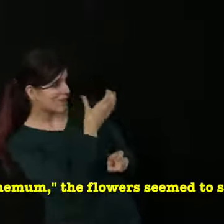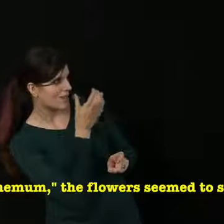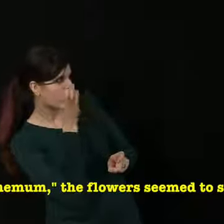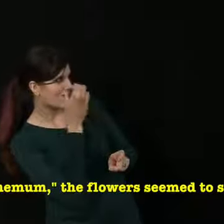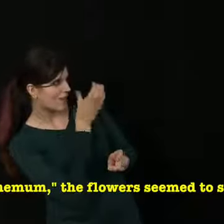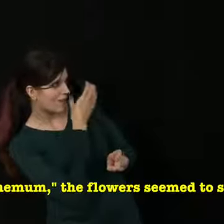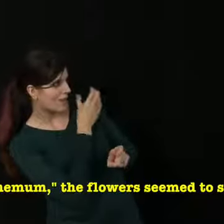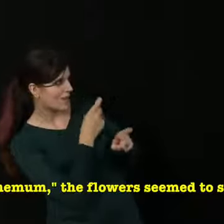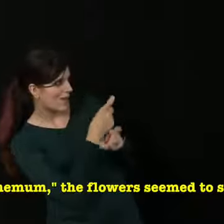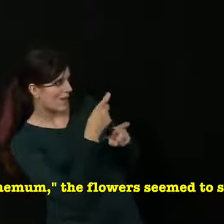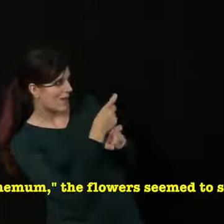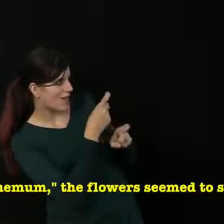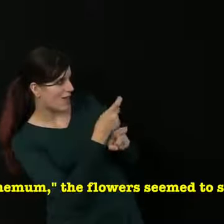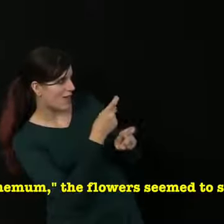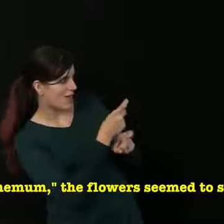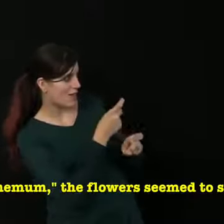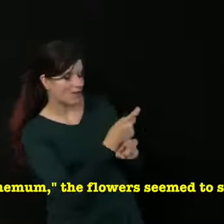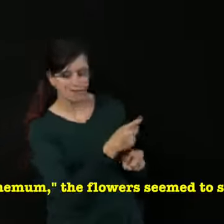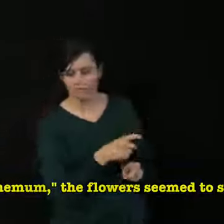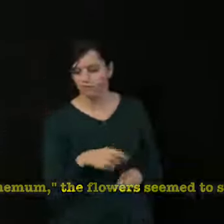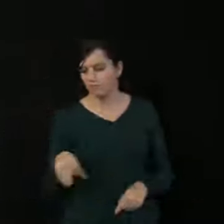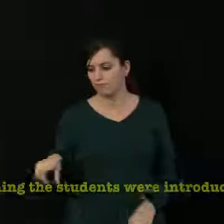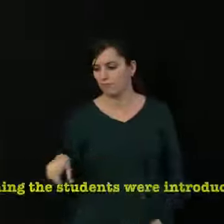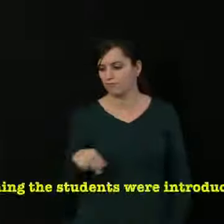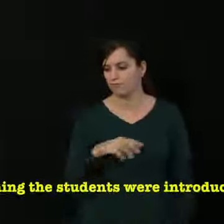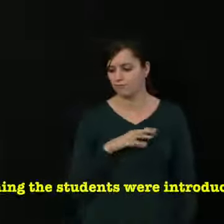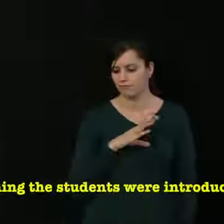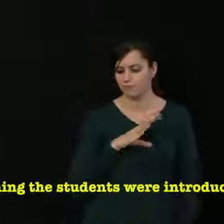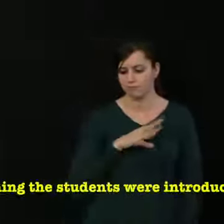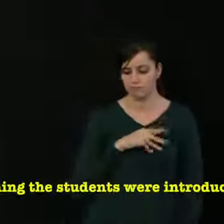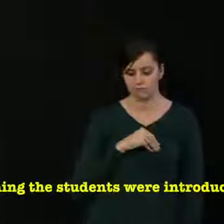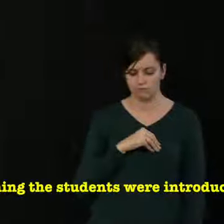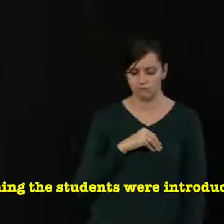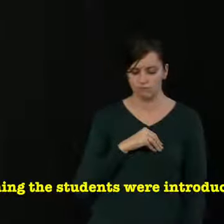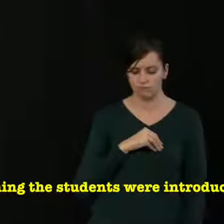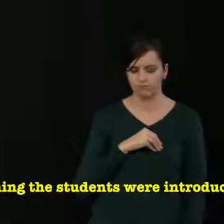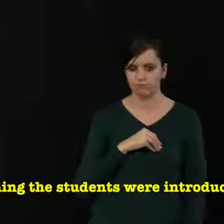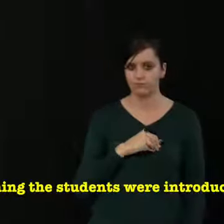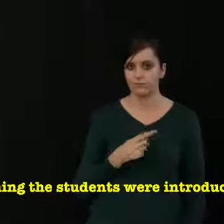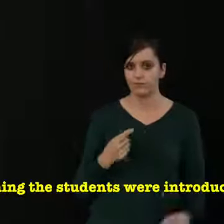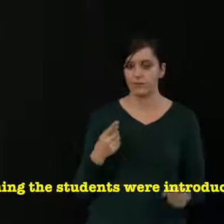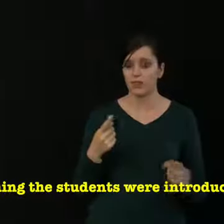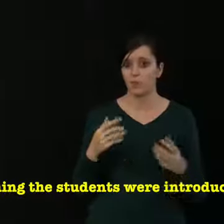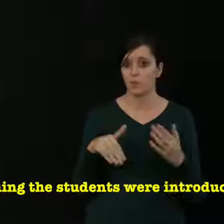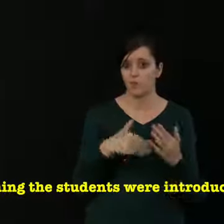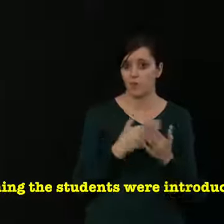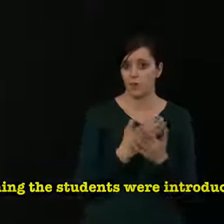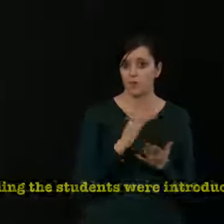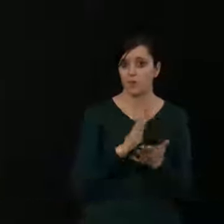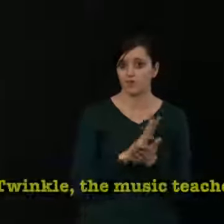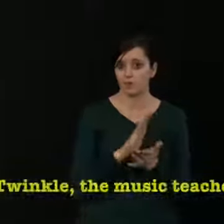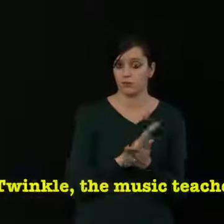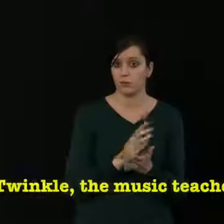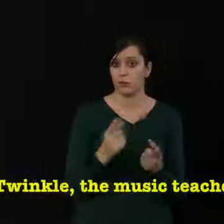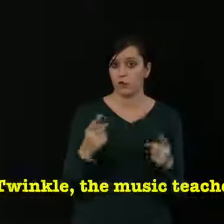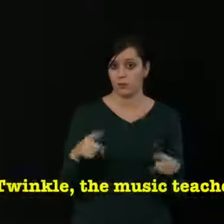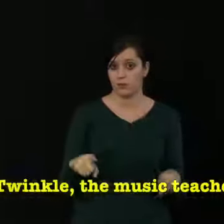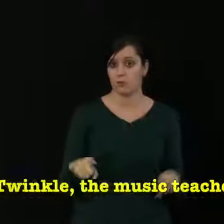chrysanthemum," the flowers seemed to say. That morning, the students were introduced to Mrs. Twinkle, the